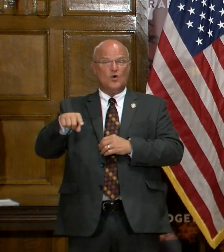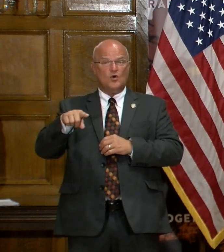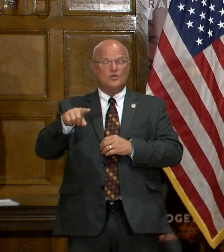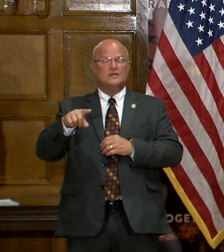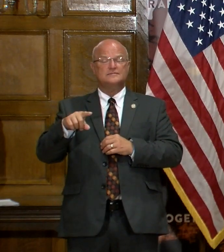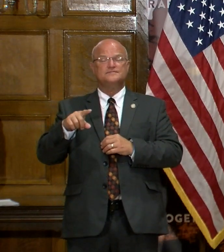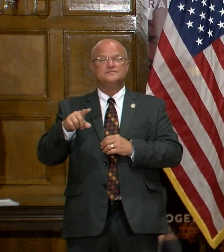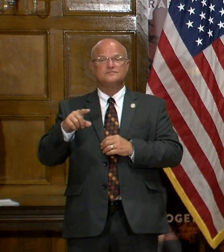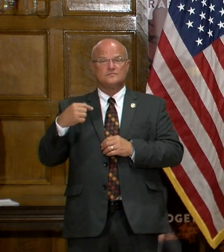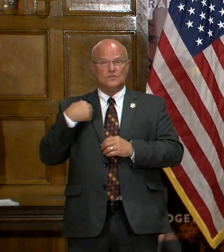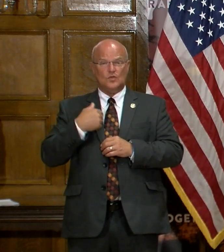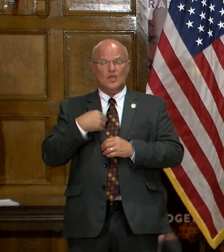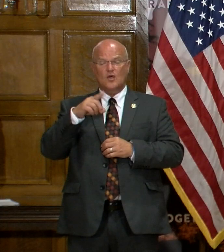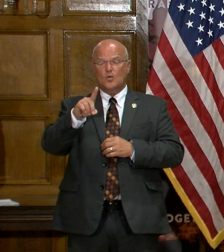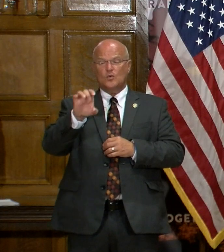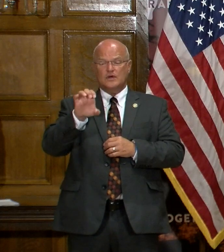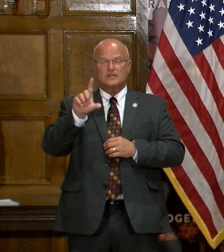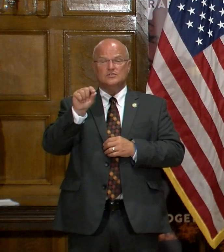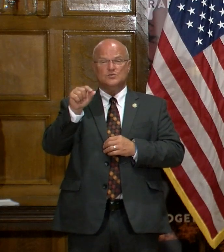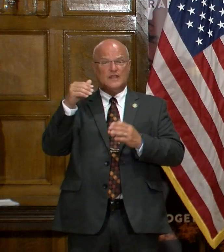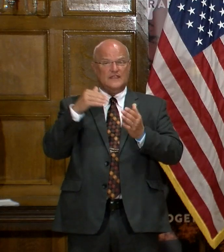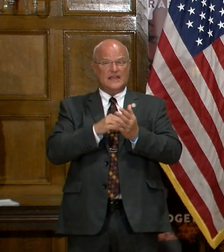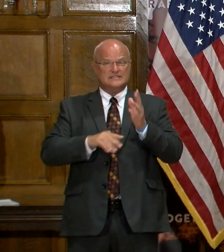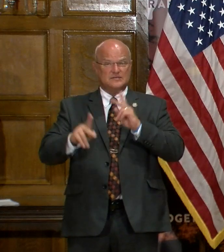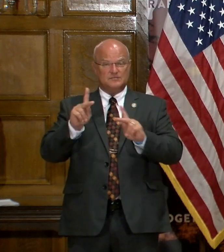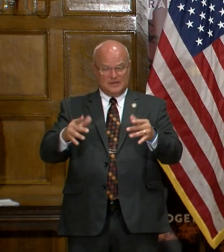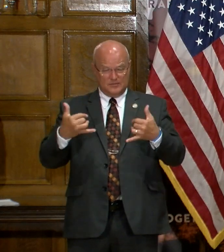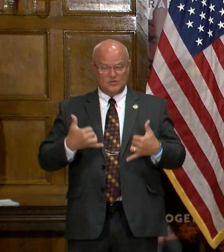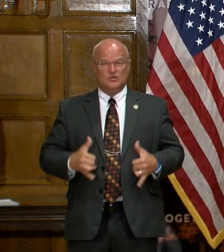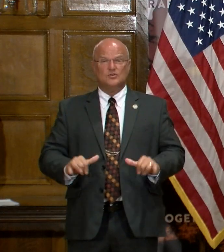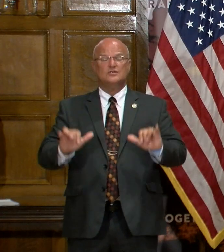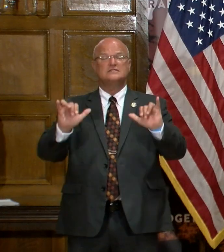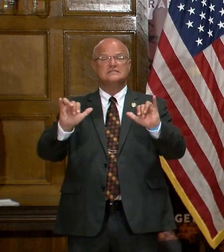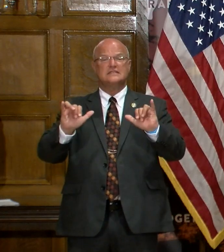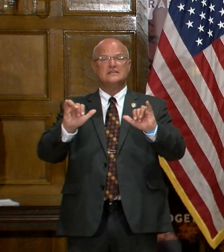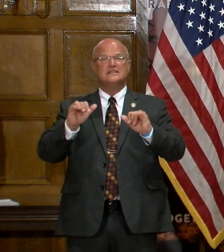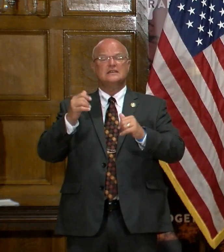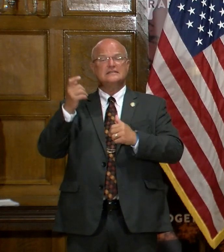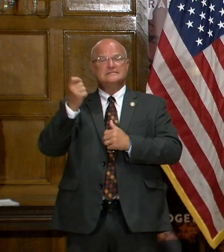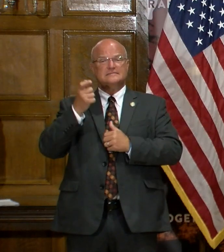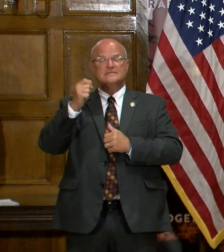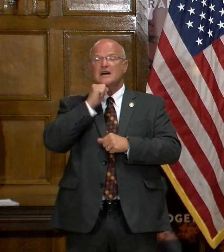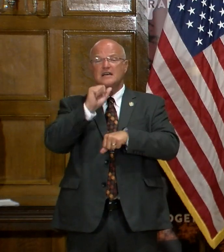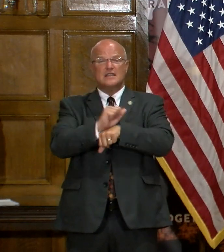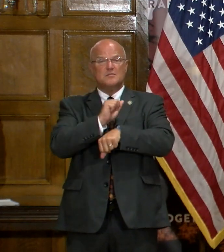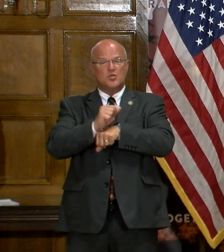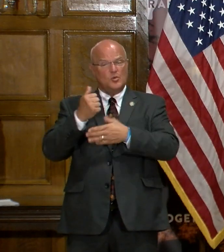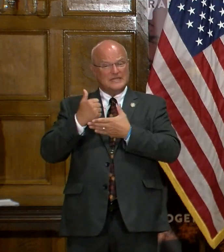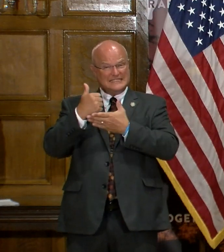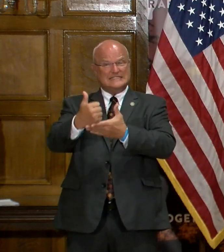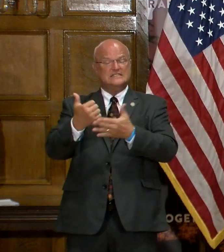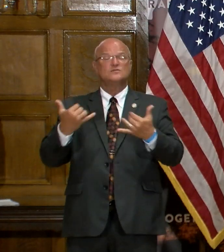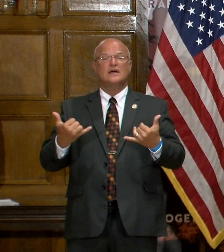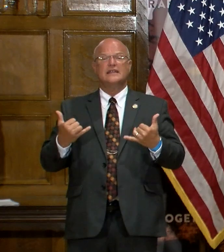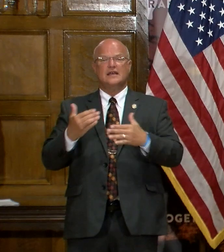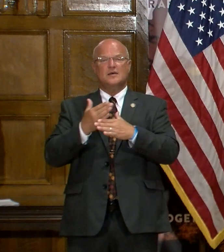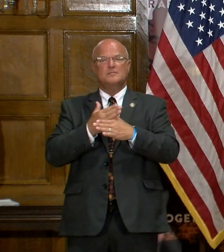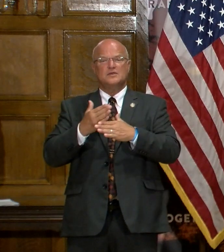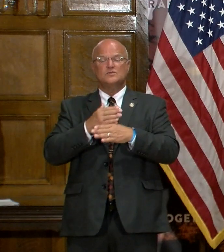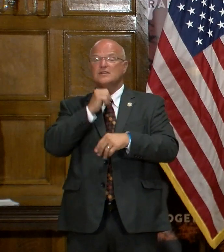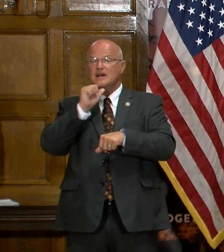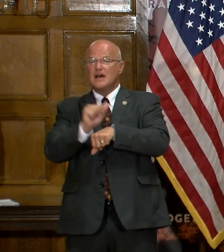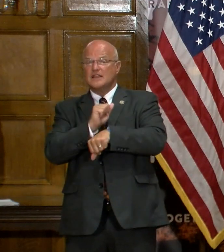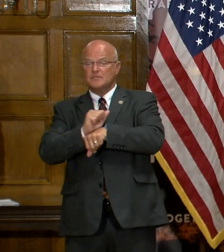The Governor alluded to, we do have 120,000 Arkansans who are still on some type of unemployment assistance. This is between